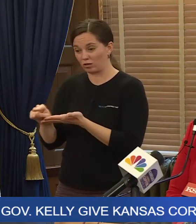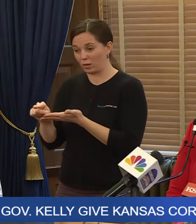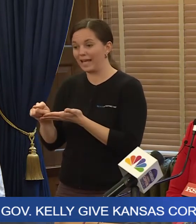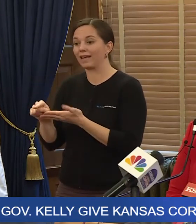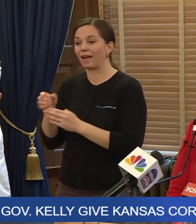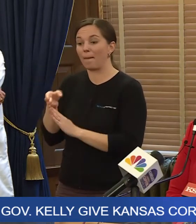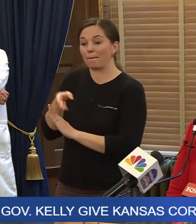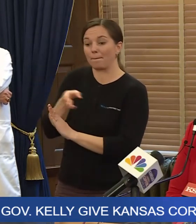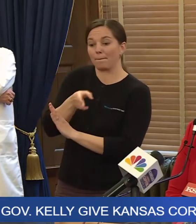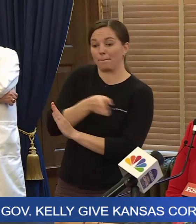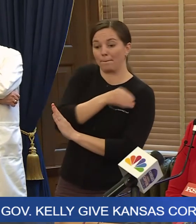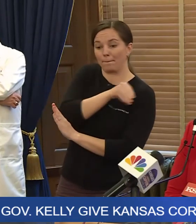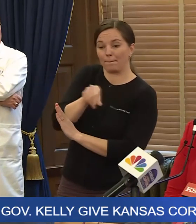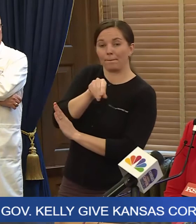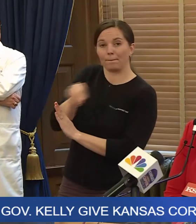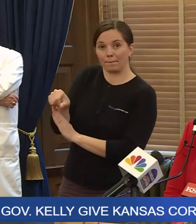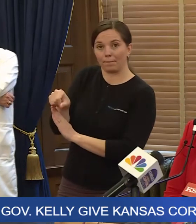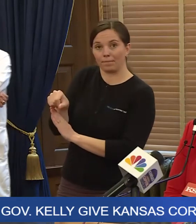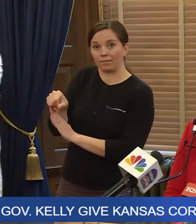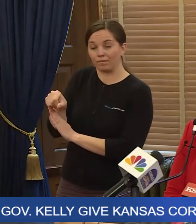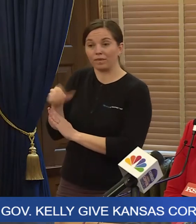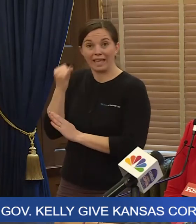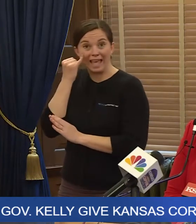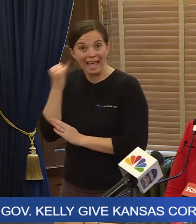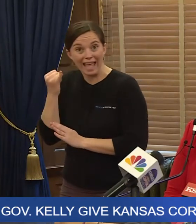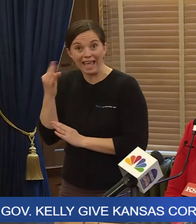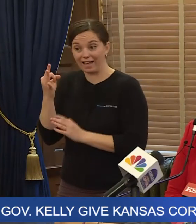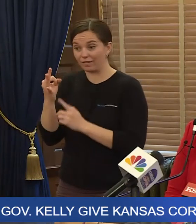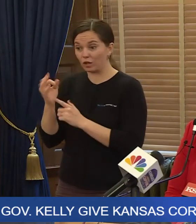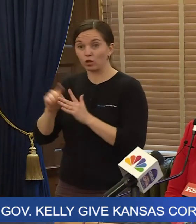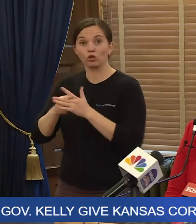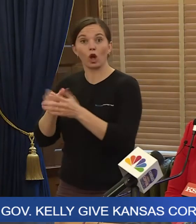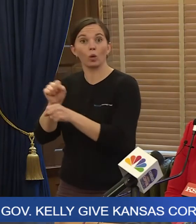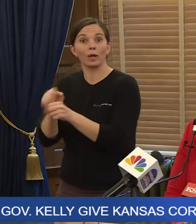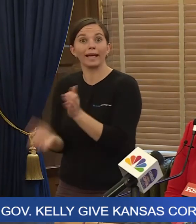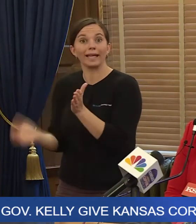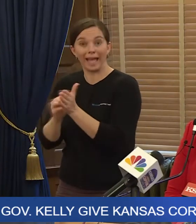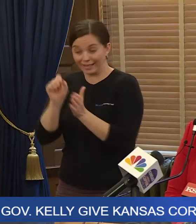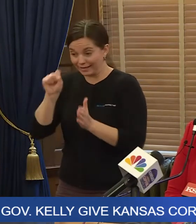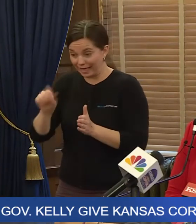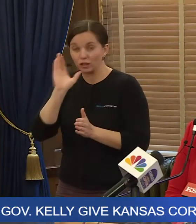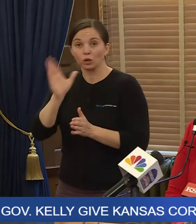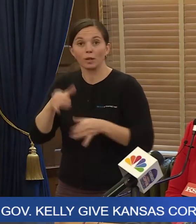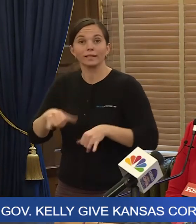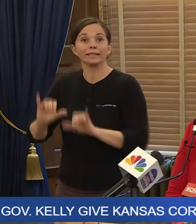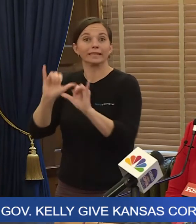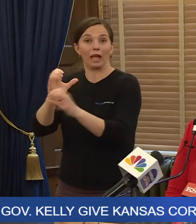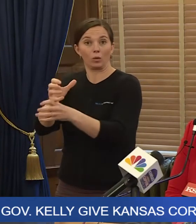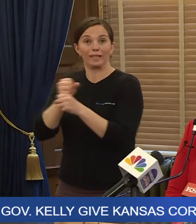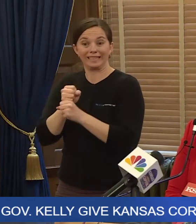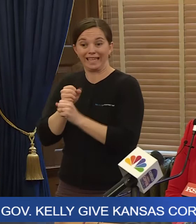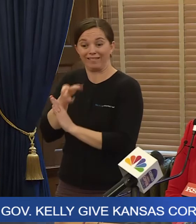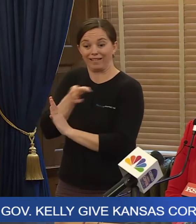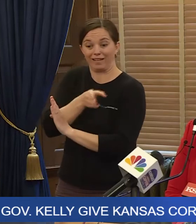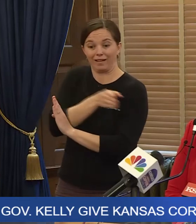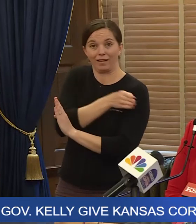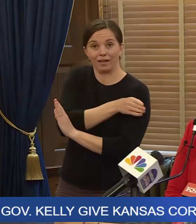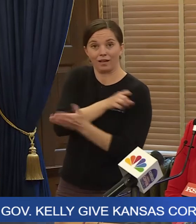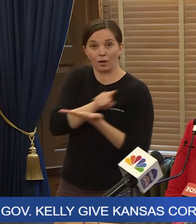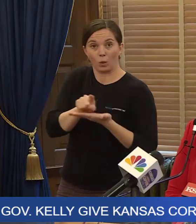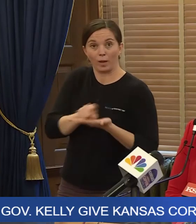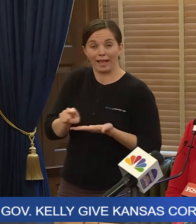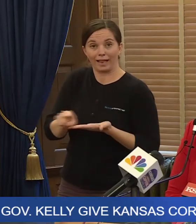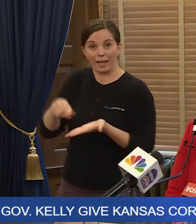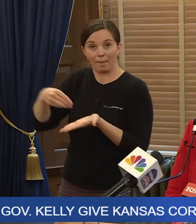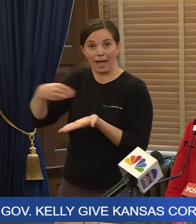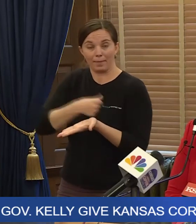of that as well and be completed. Even if you go back to work, because that is a question we keep receiving, you will be paid the back payments. You should know